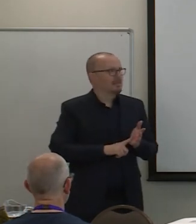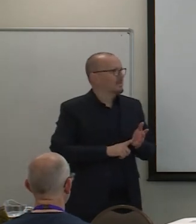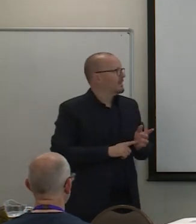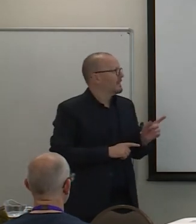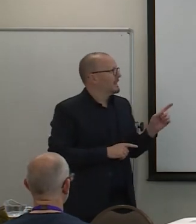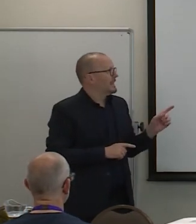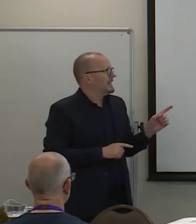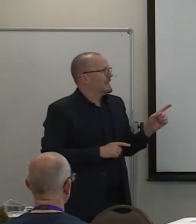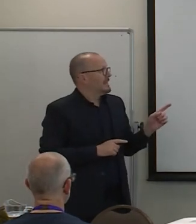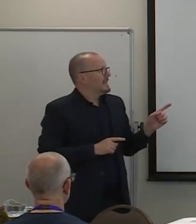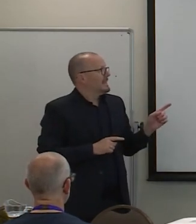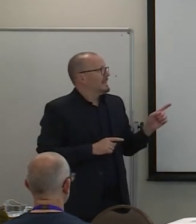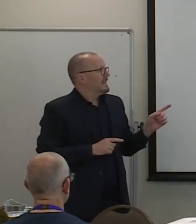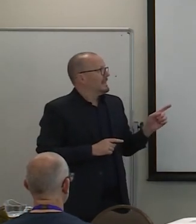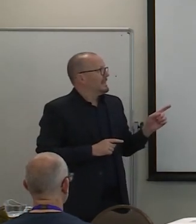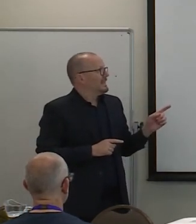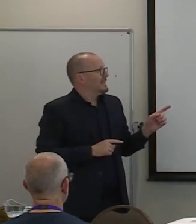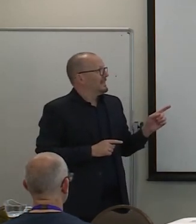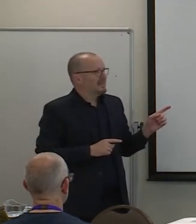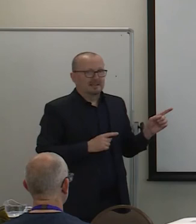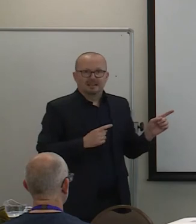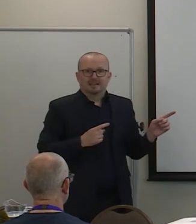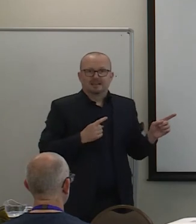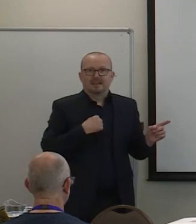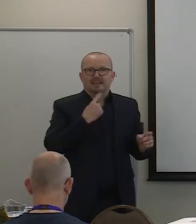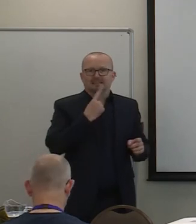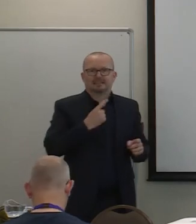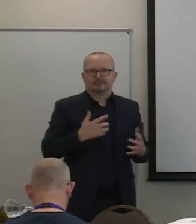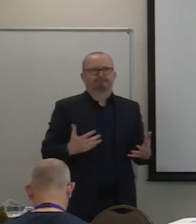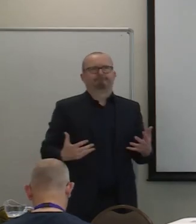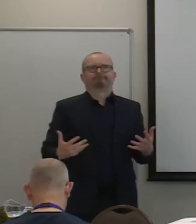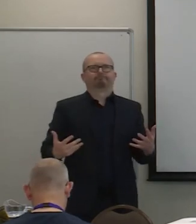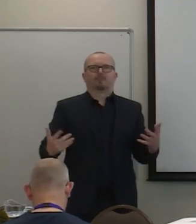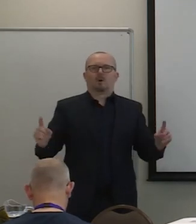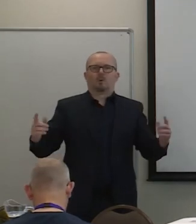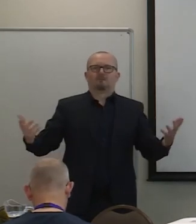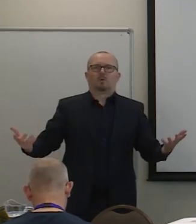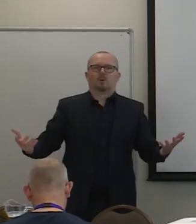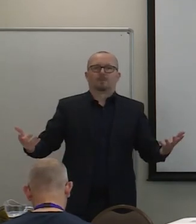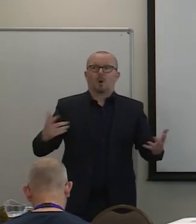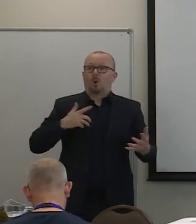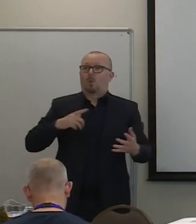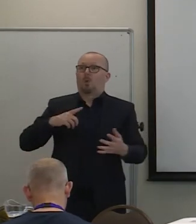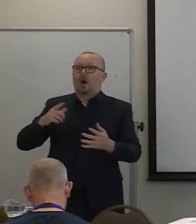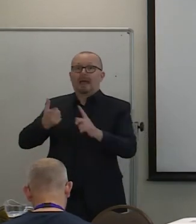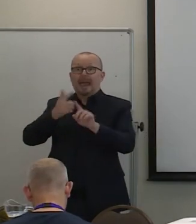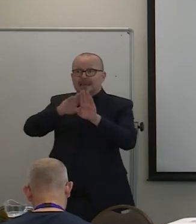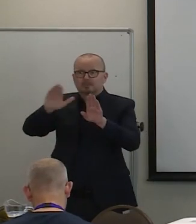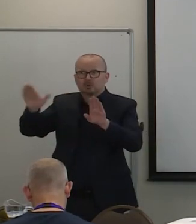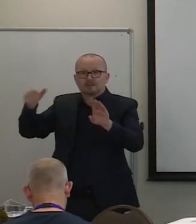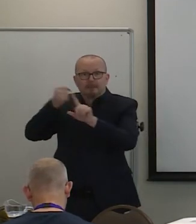I don't quite get it. Why exhibit and publicise for impact, but not digitise for it as